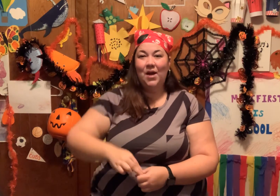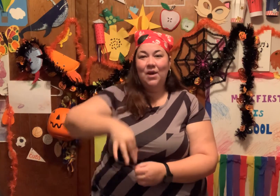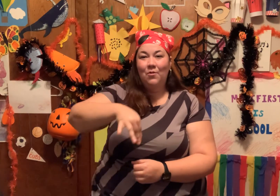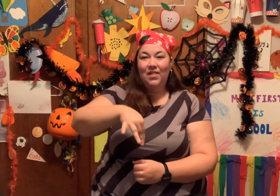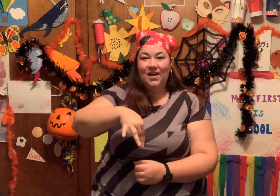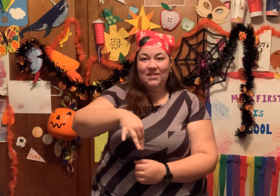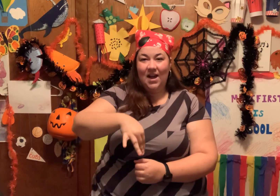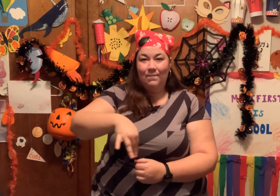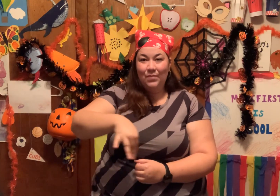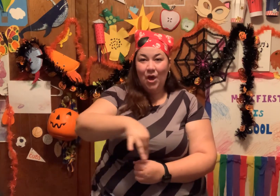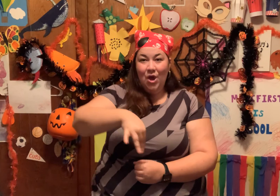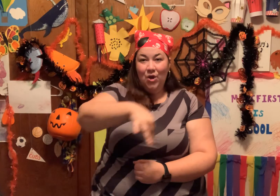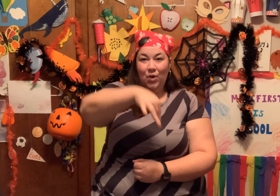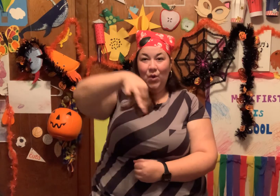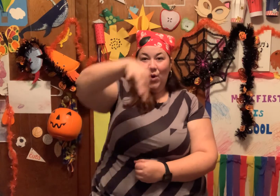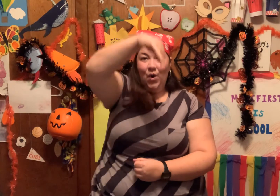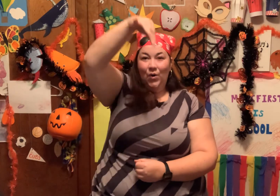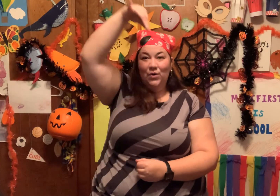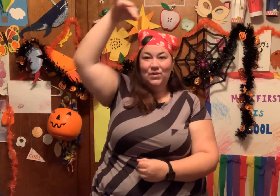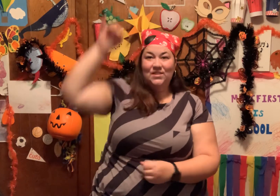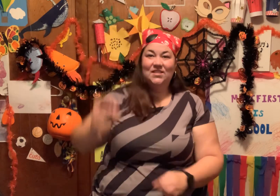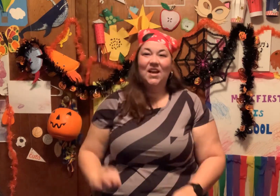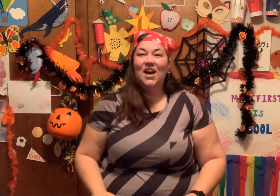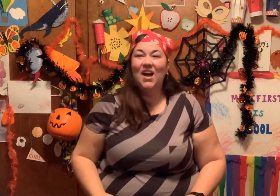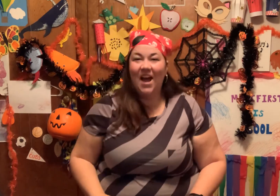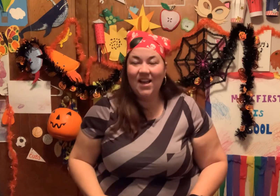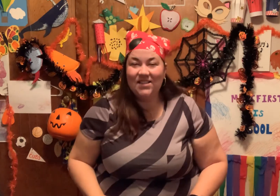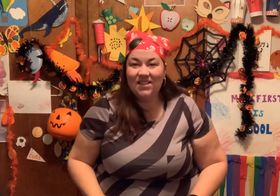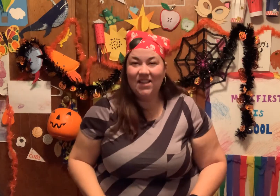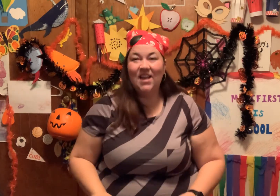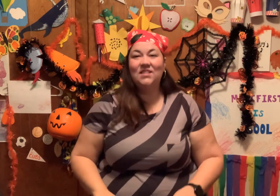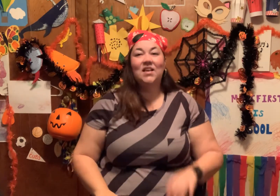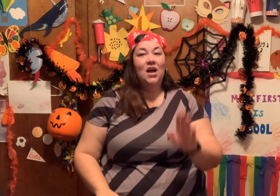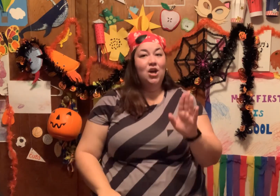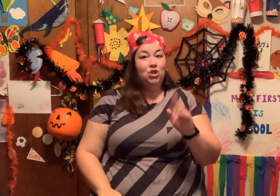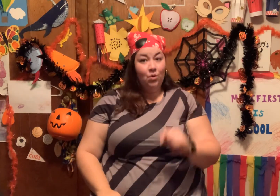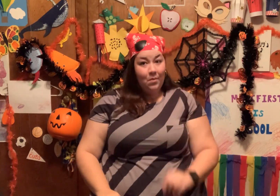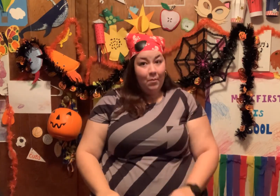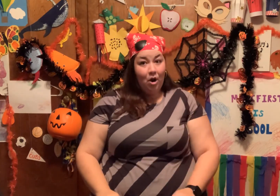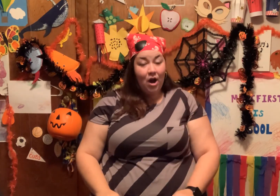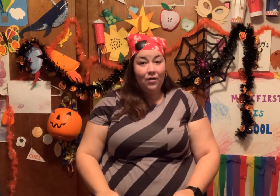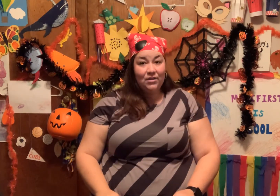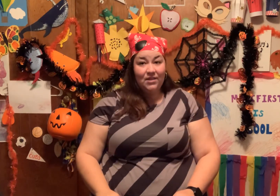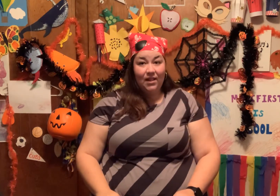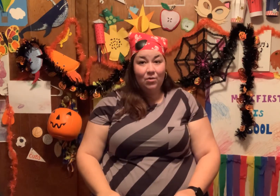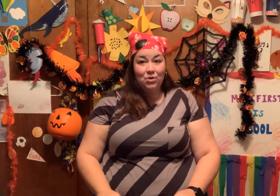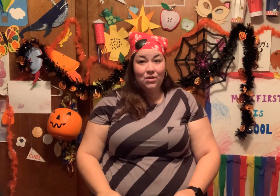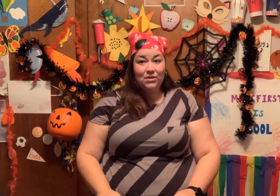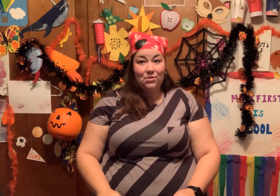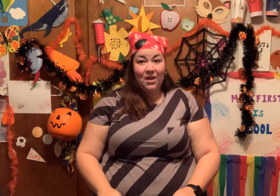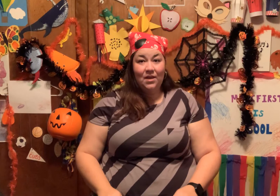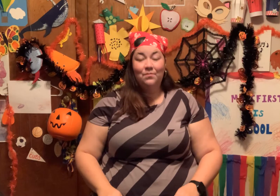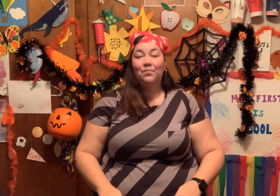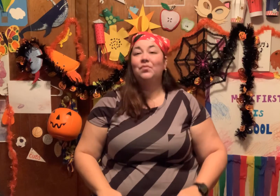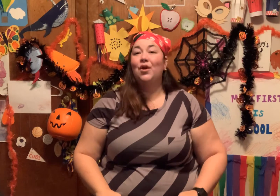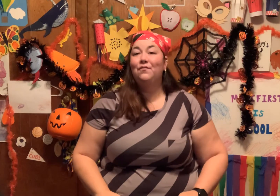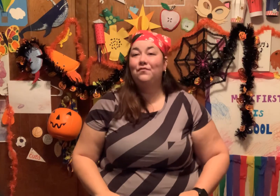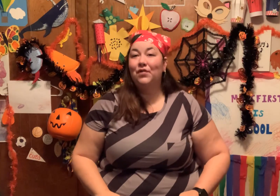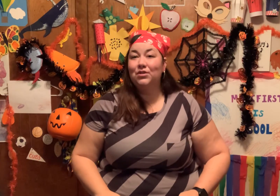One last time. Ghost. Excellent. Do you remember our other sign language words this week? First